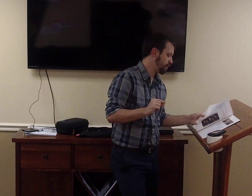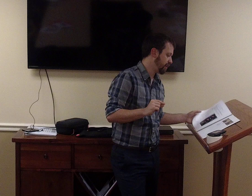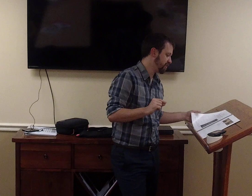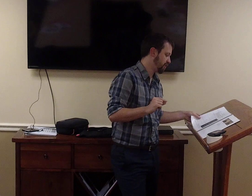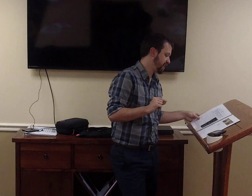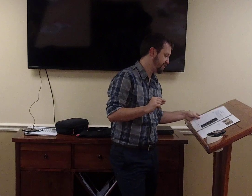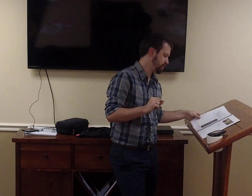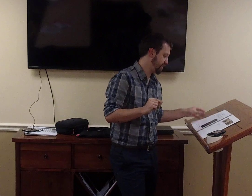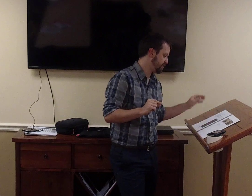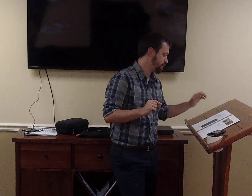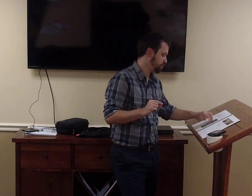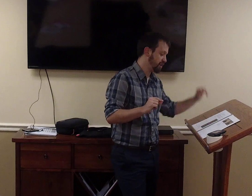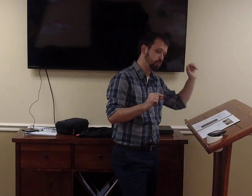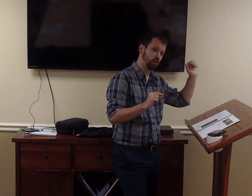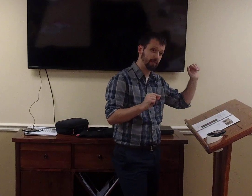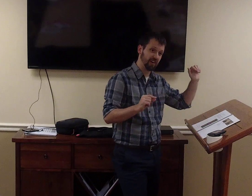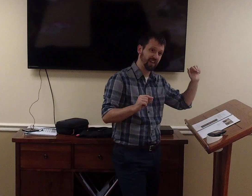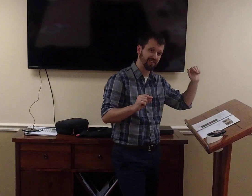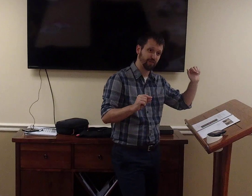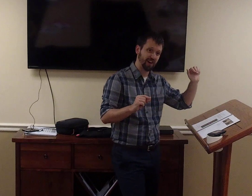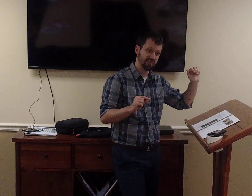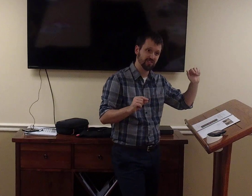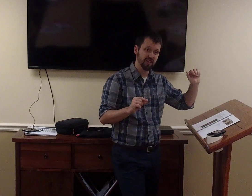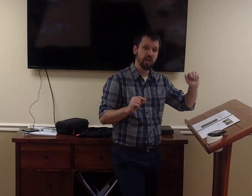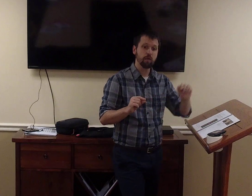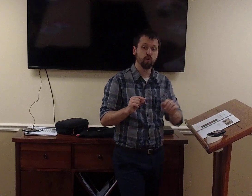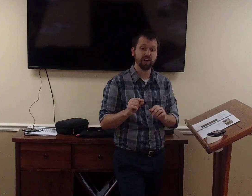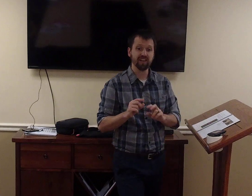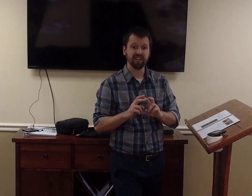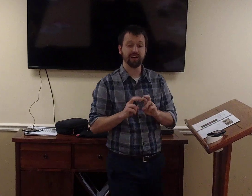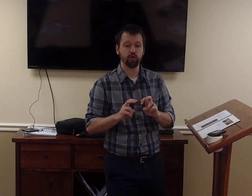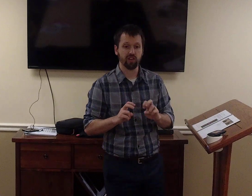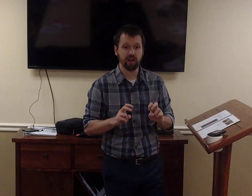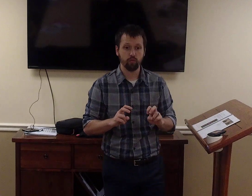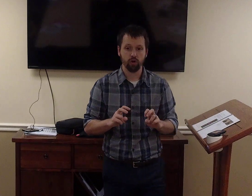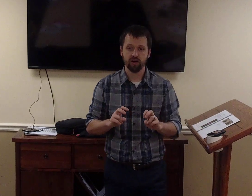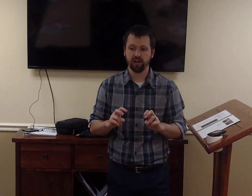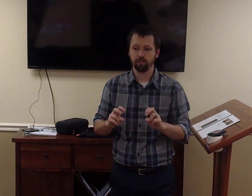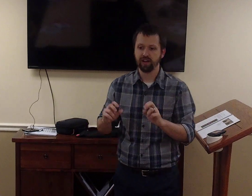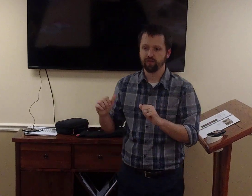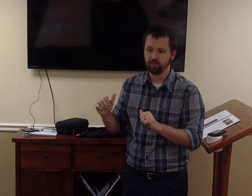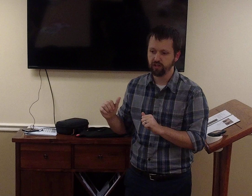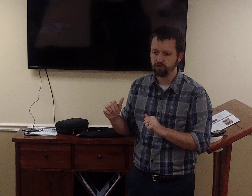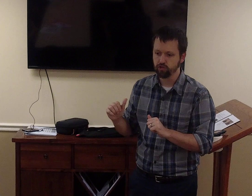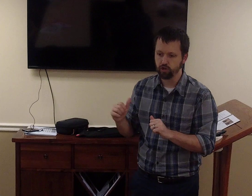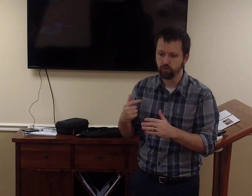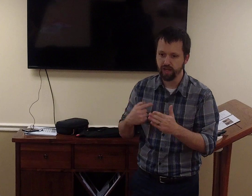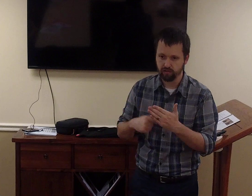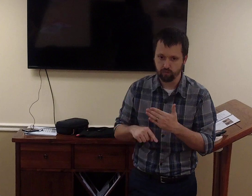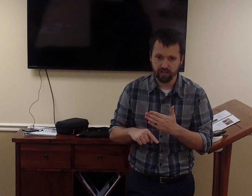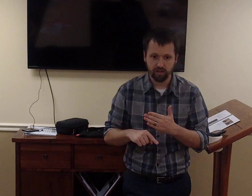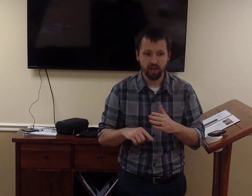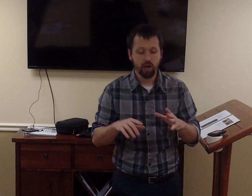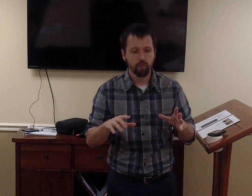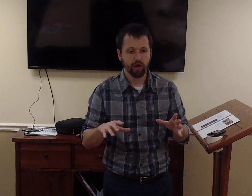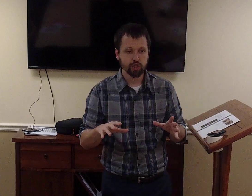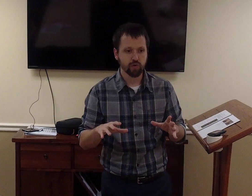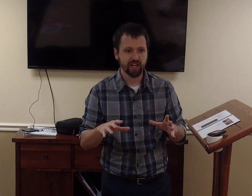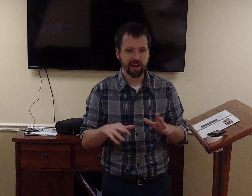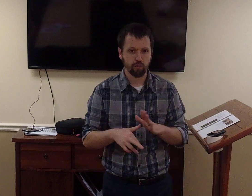well because our next unit is much more about classifiers. We're going to dig into it a lot more, and I'm going to have some videos to show you next week. but I just want to kind of